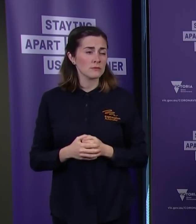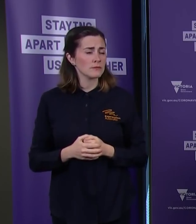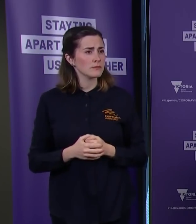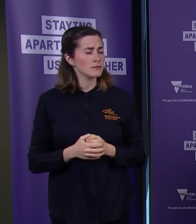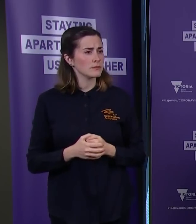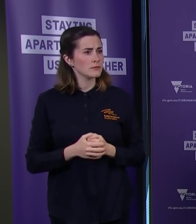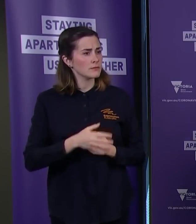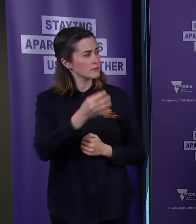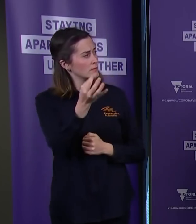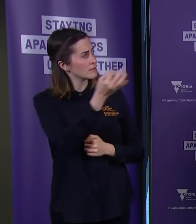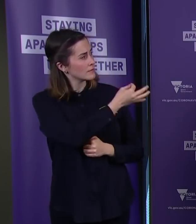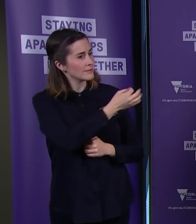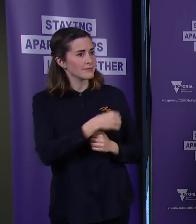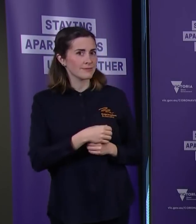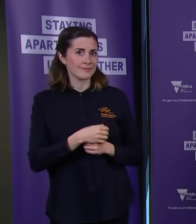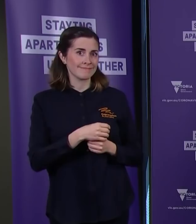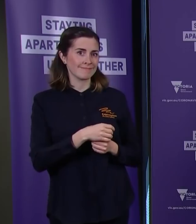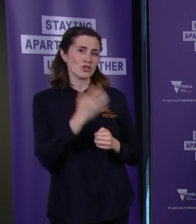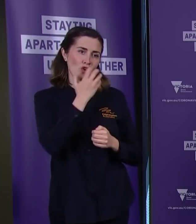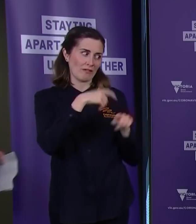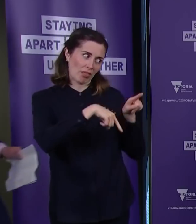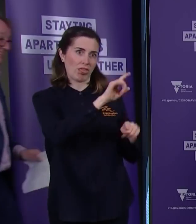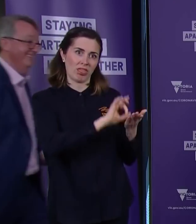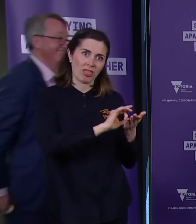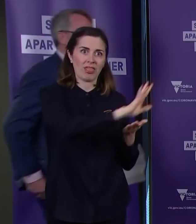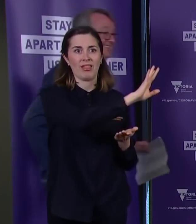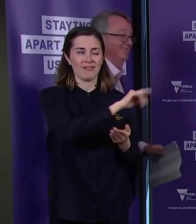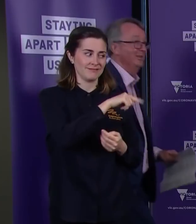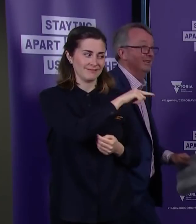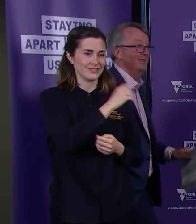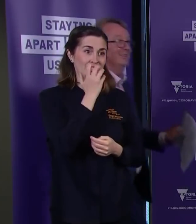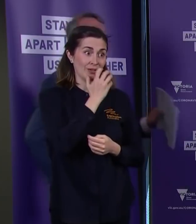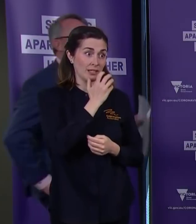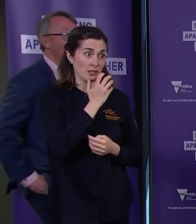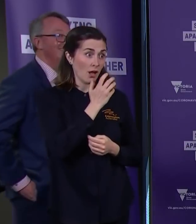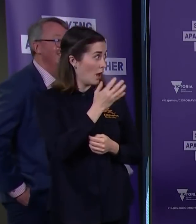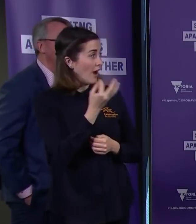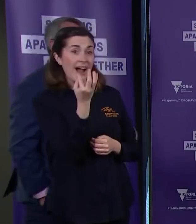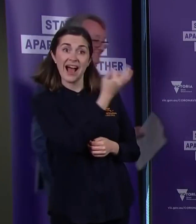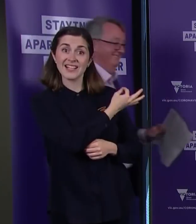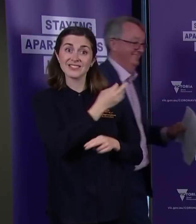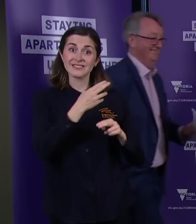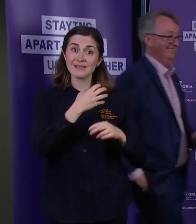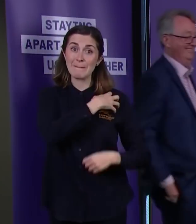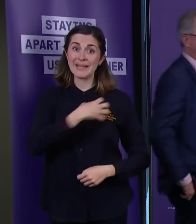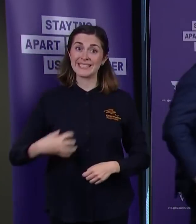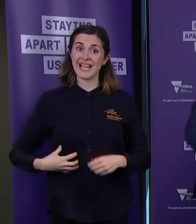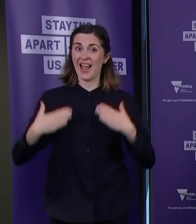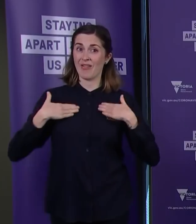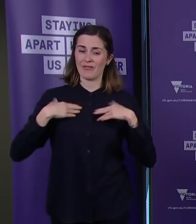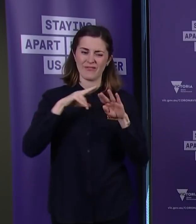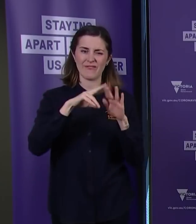Just a question, sorry to put you off. Professor Sutton. Oh, for me, sorry? No, for the Minister. Health